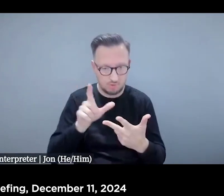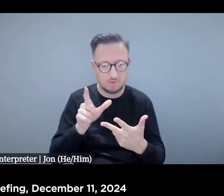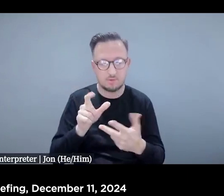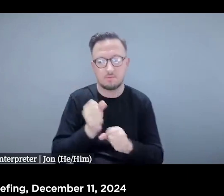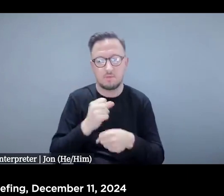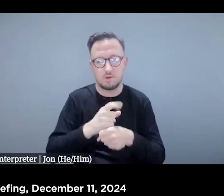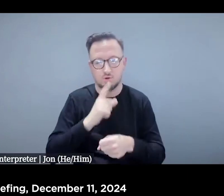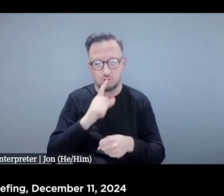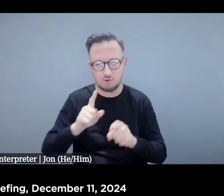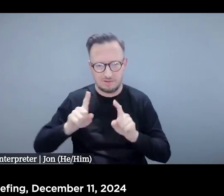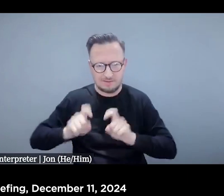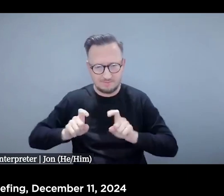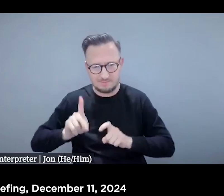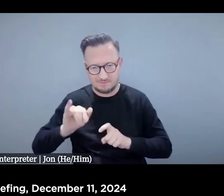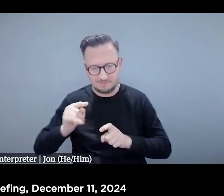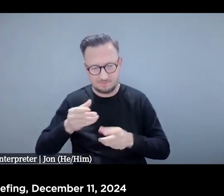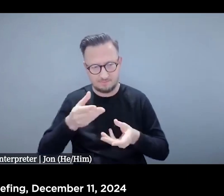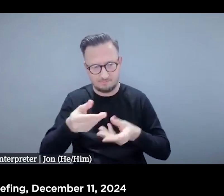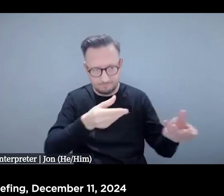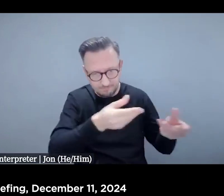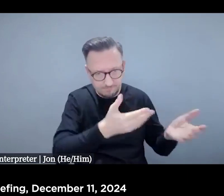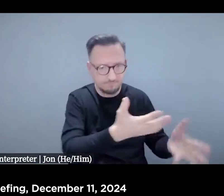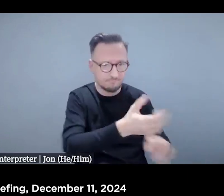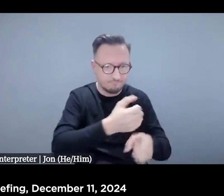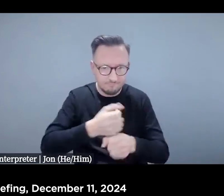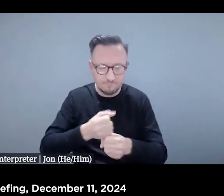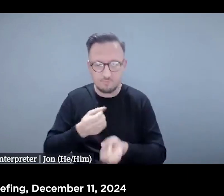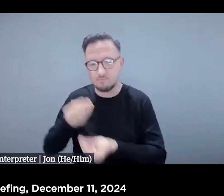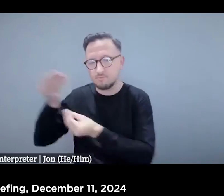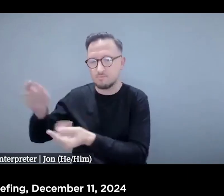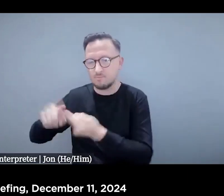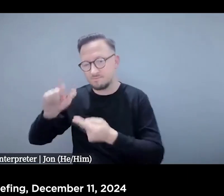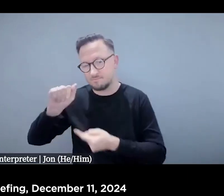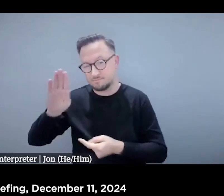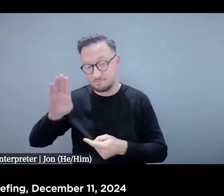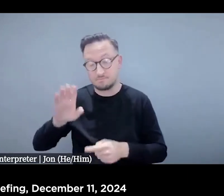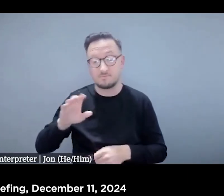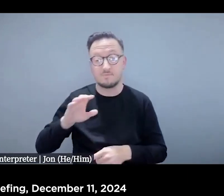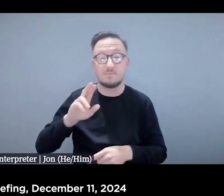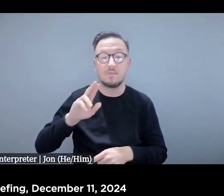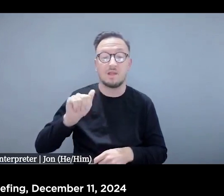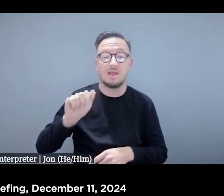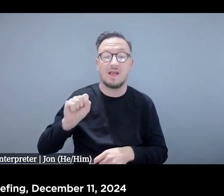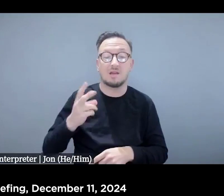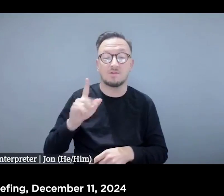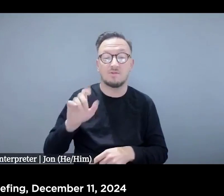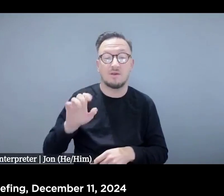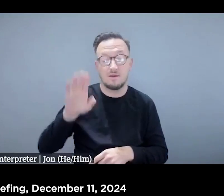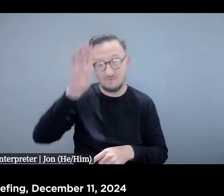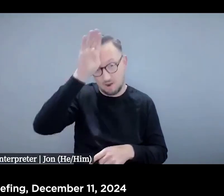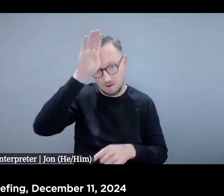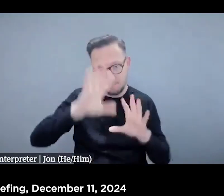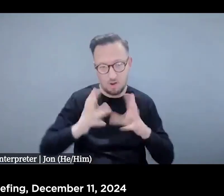test kits to the lab for analysis. Asheville Fire Department is providing logistics and operations support. We